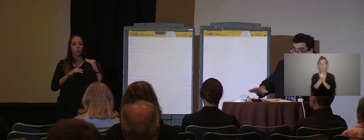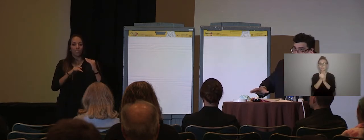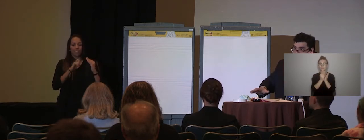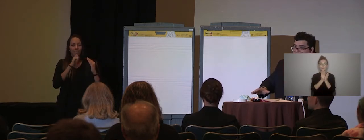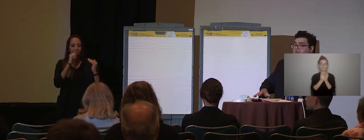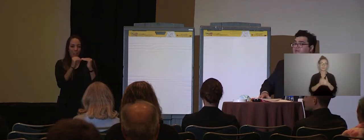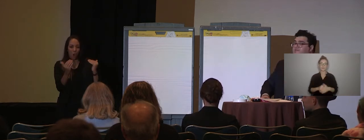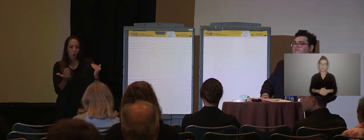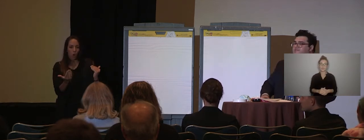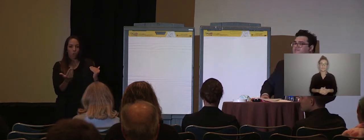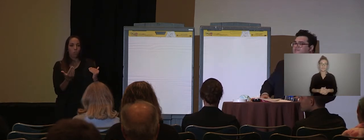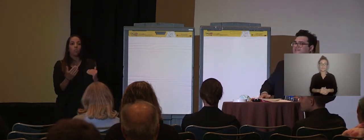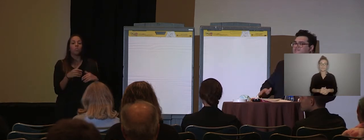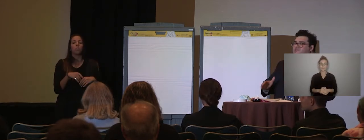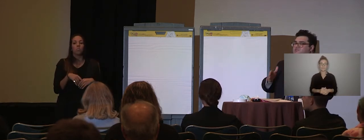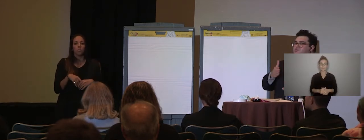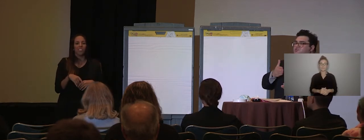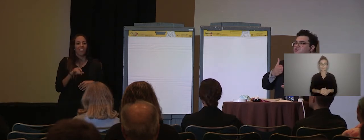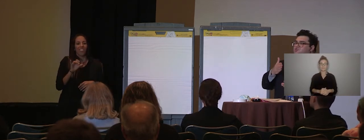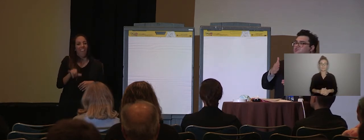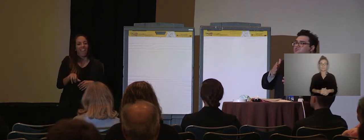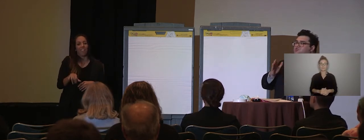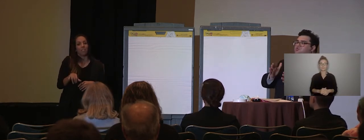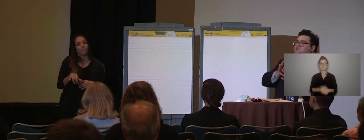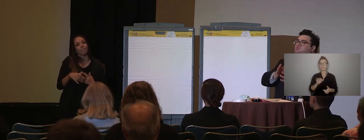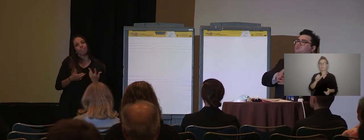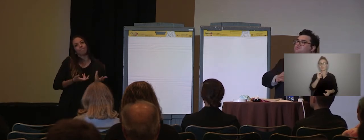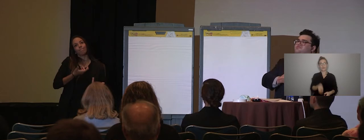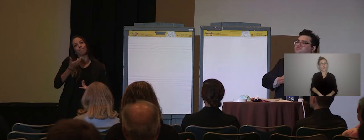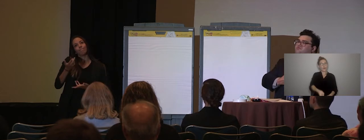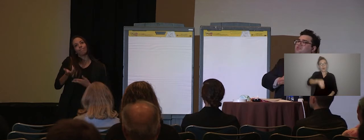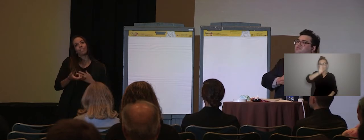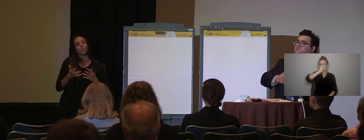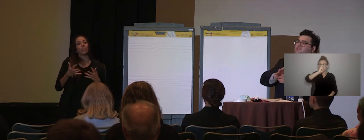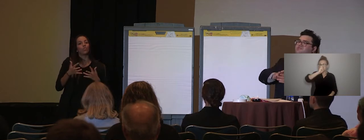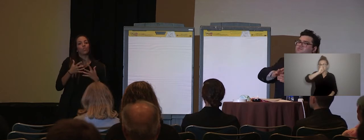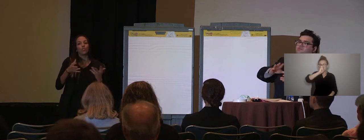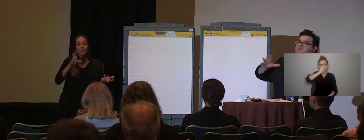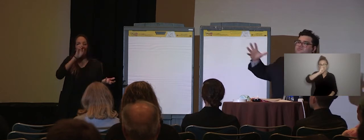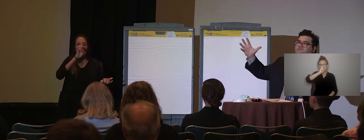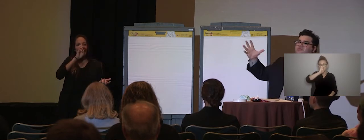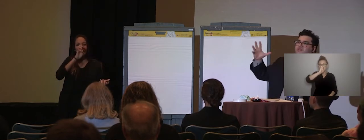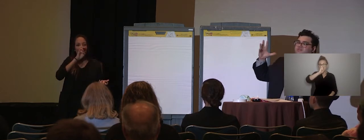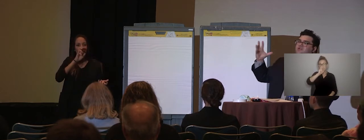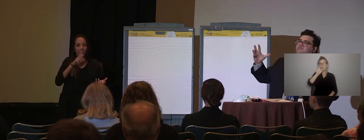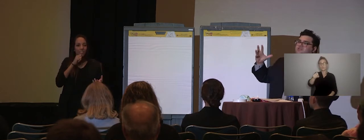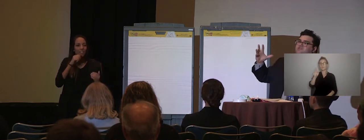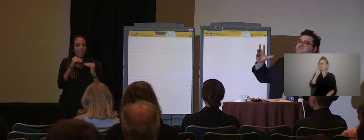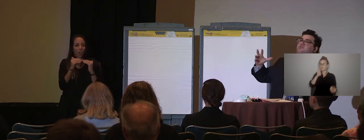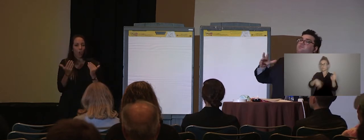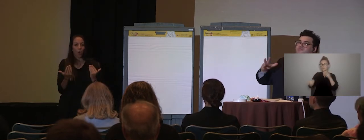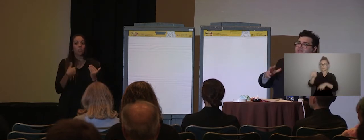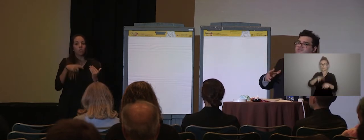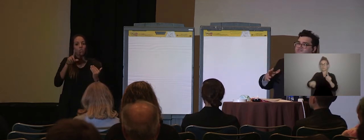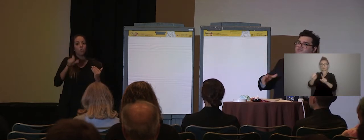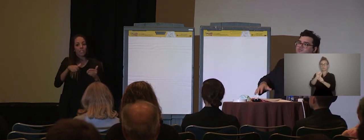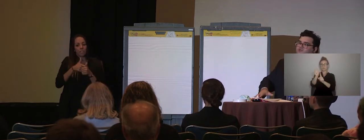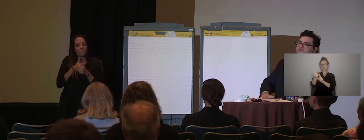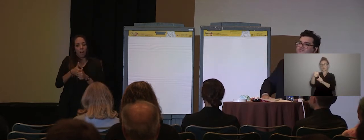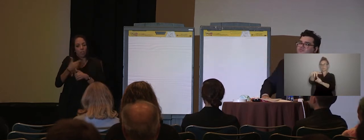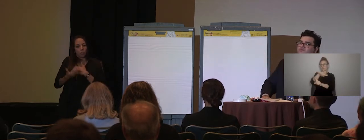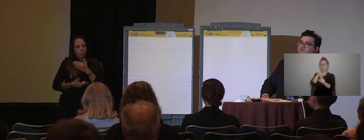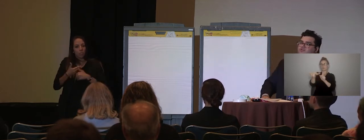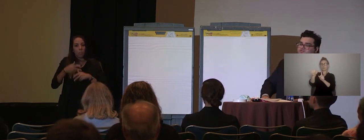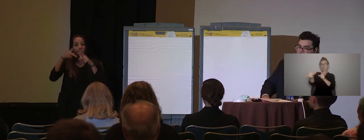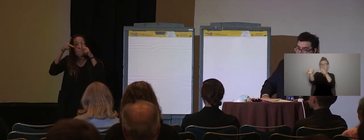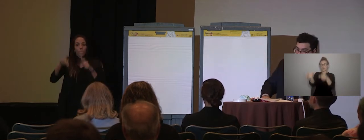unconstitutional. That's too strict. You need to take kind of the circumstances of the